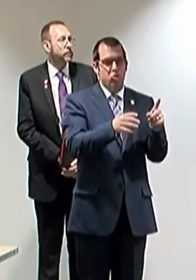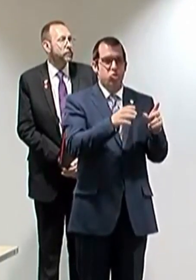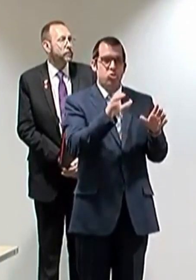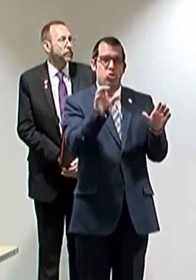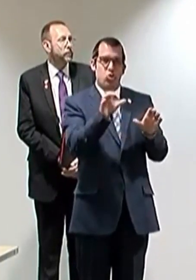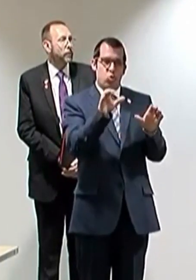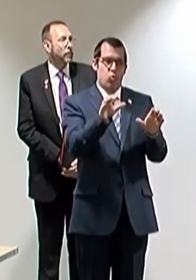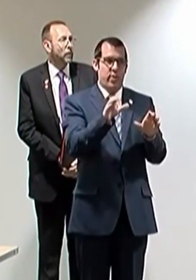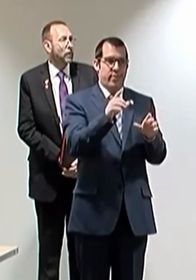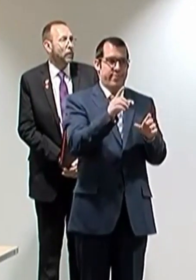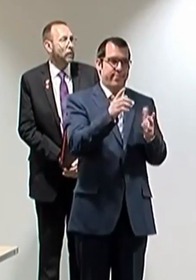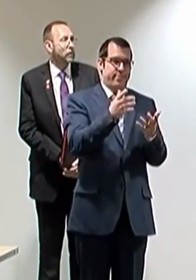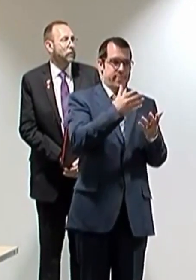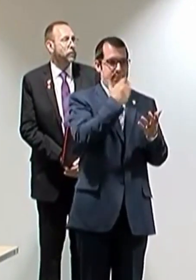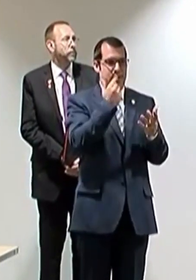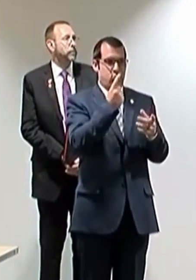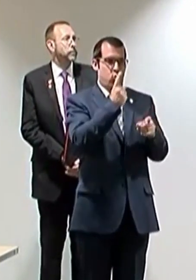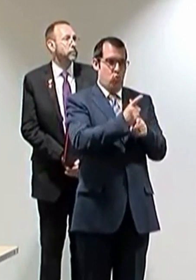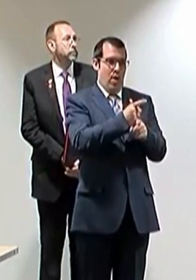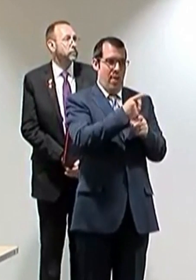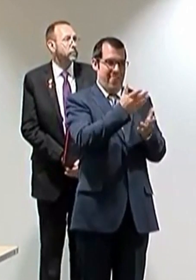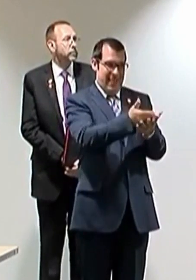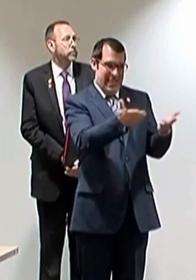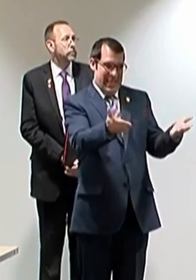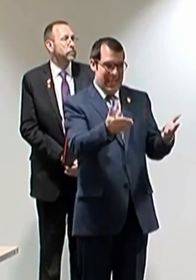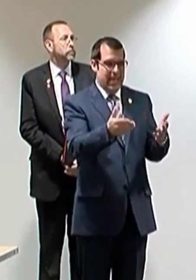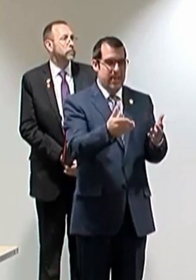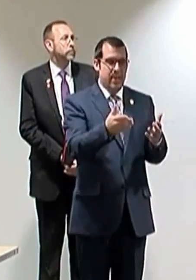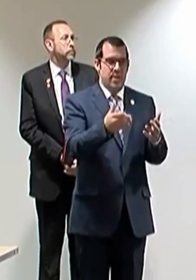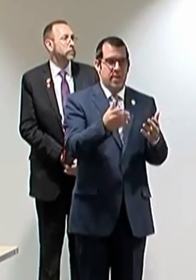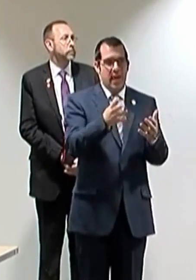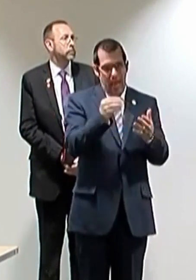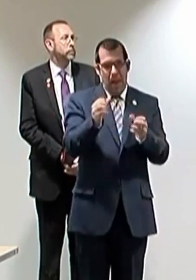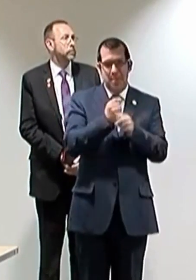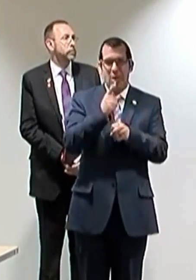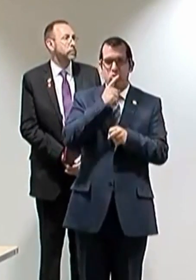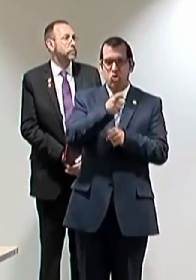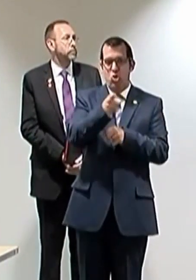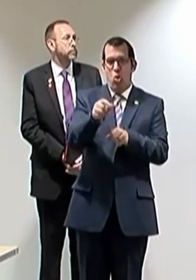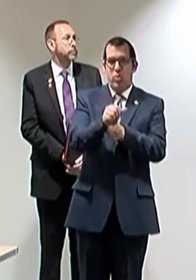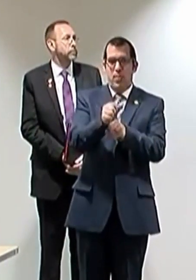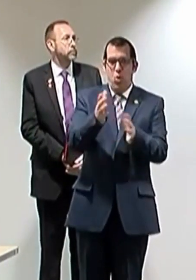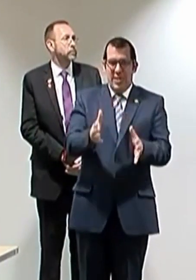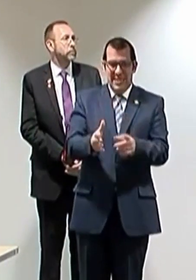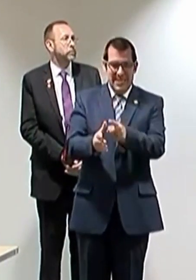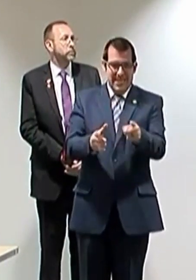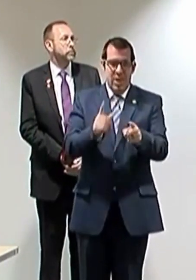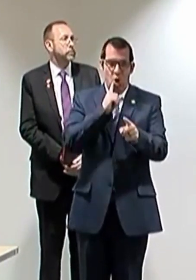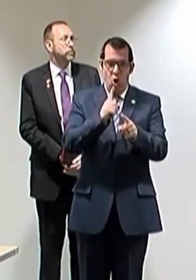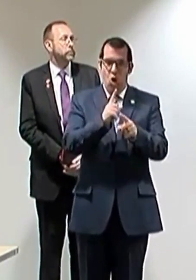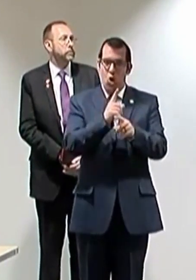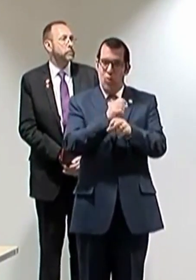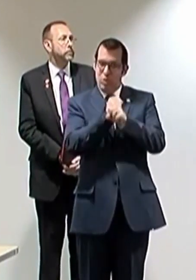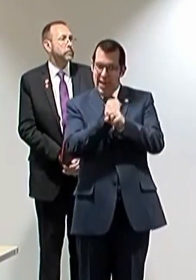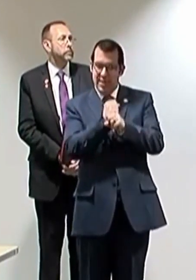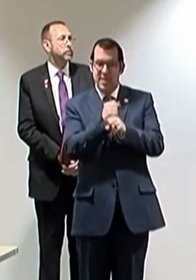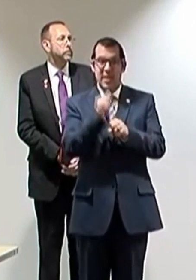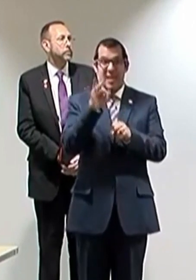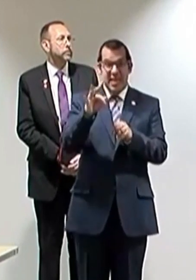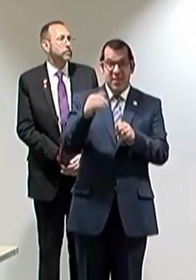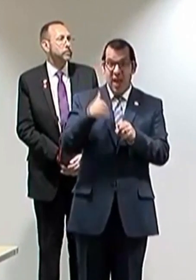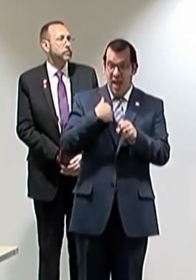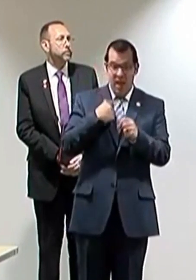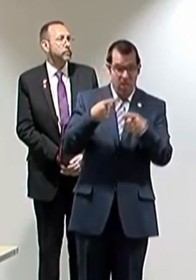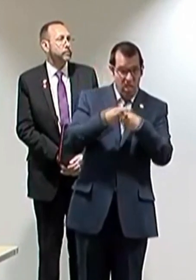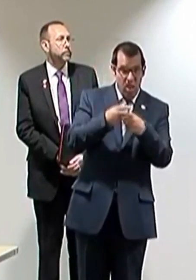right thing, but we want to make sure that the employees are protected, and if there's a problems with the workers' comp law,